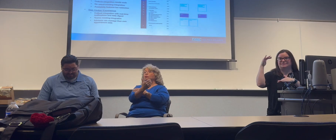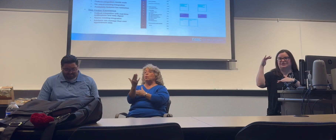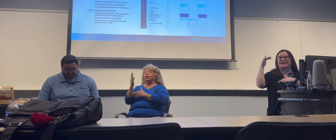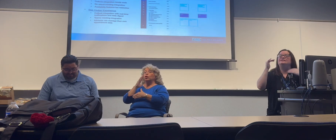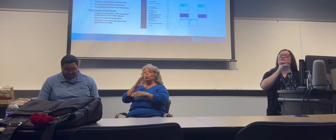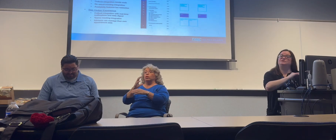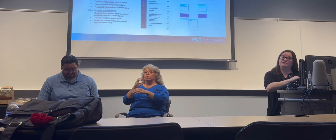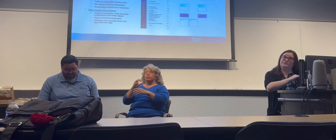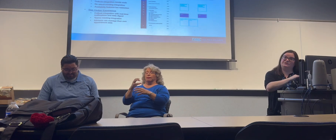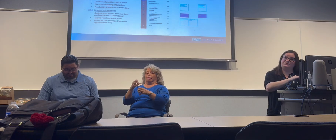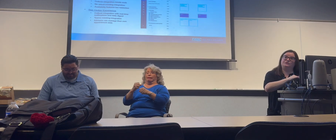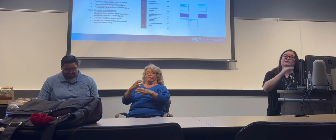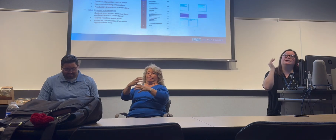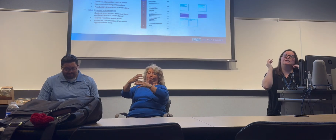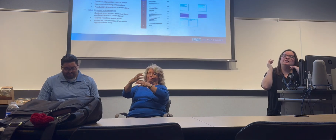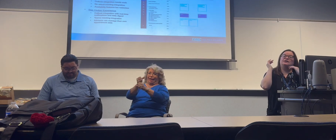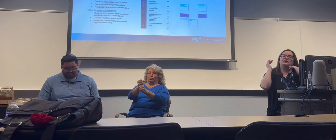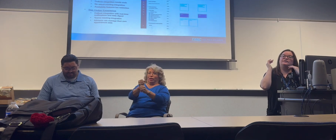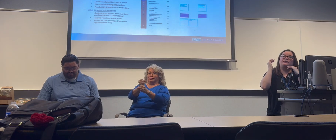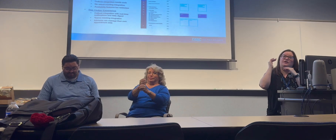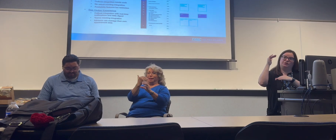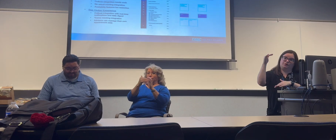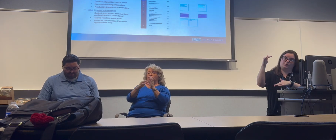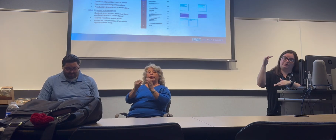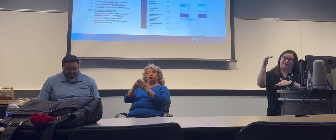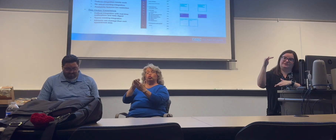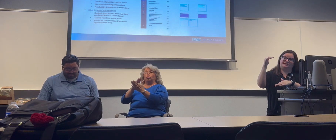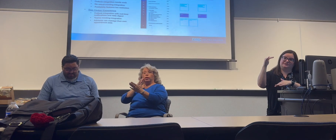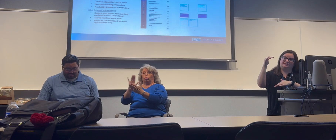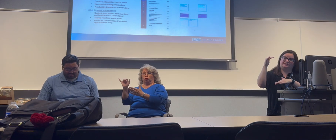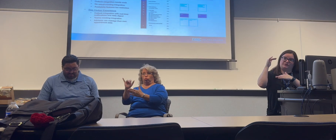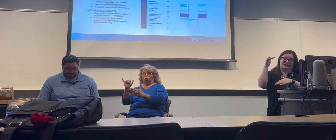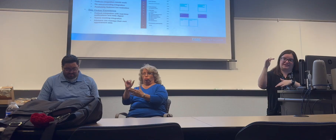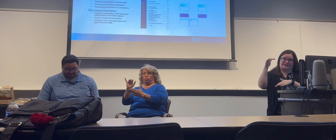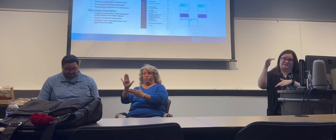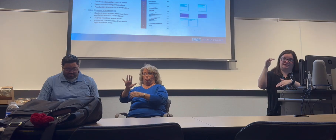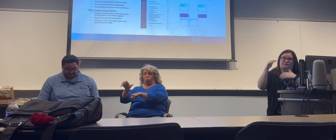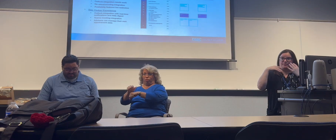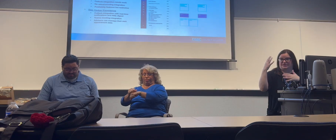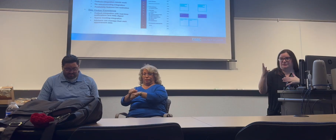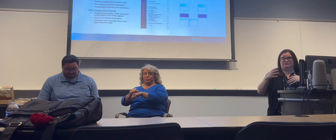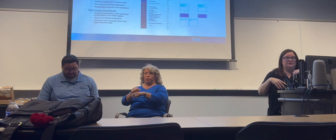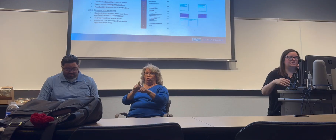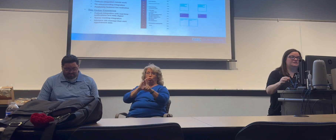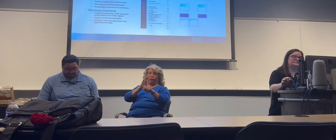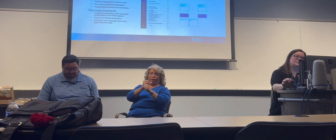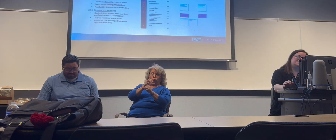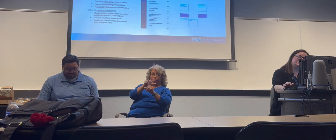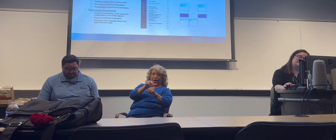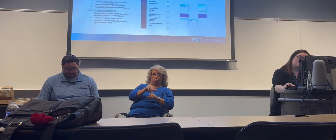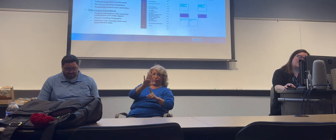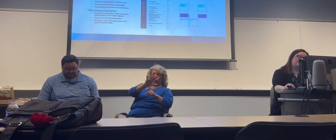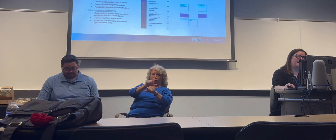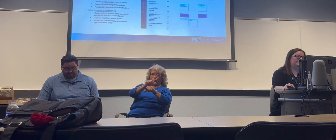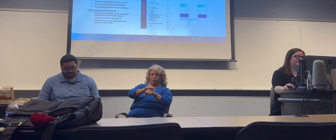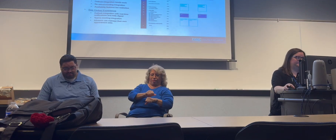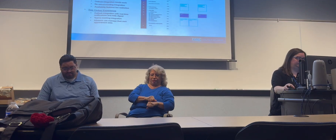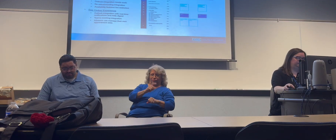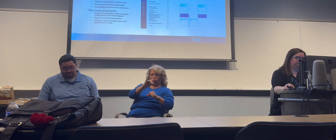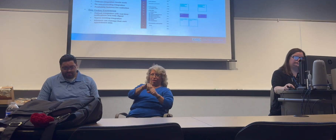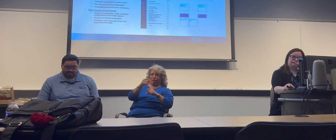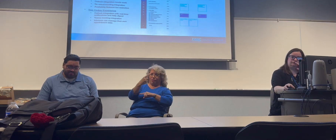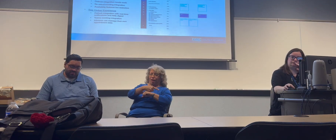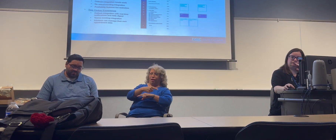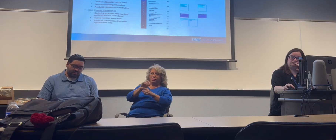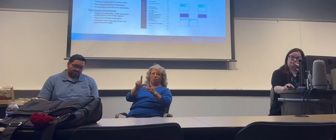digest email, and the student will too, of all your appointments for that day, a reminder. So it's more automatic. Is